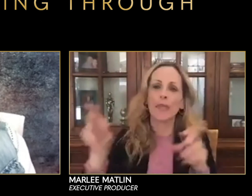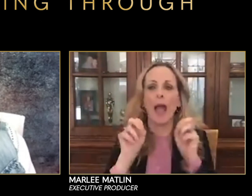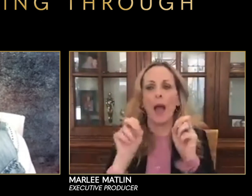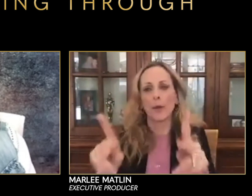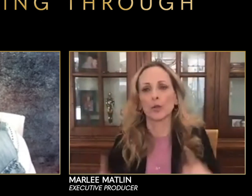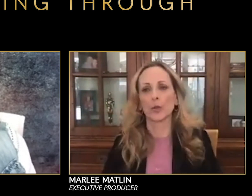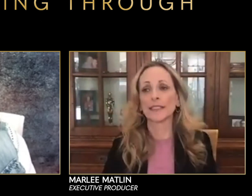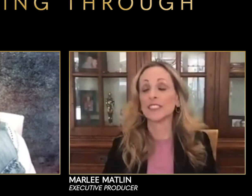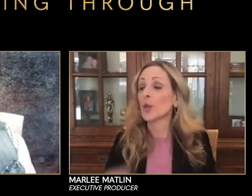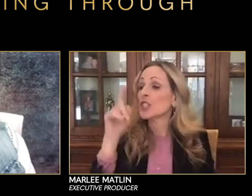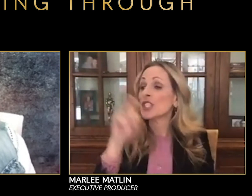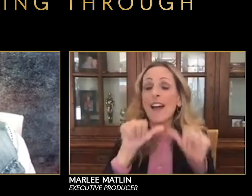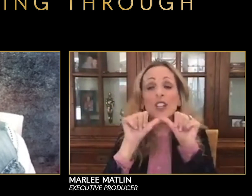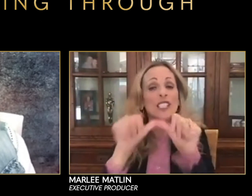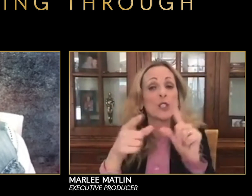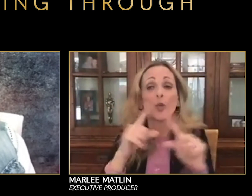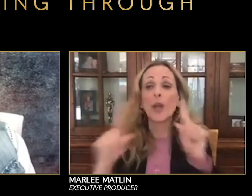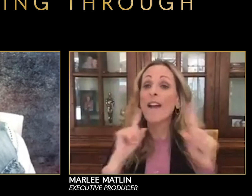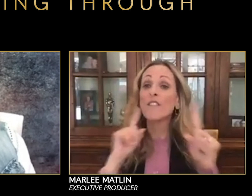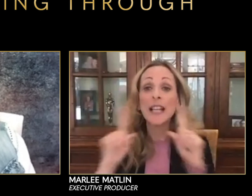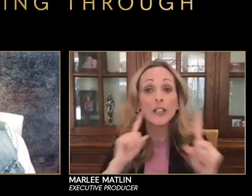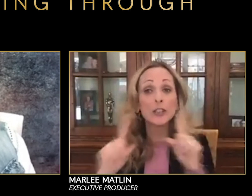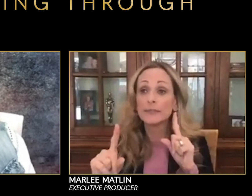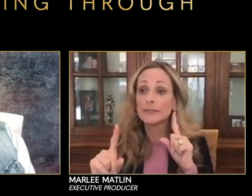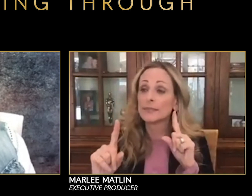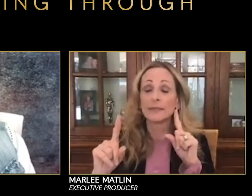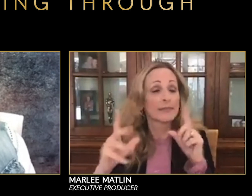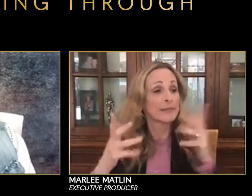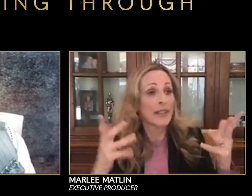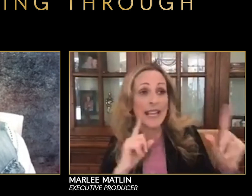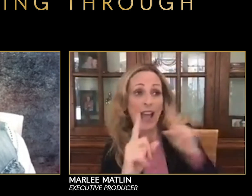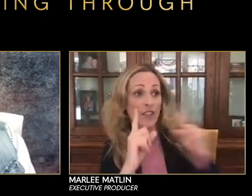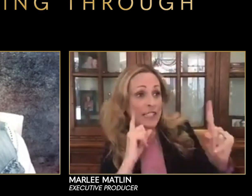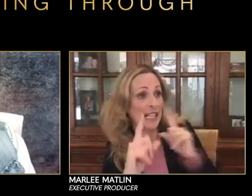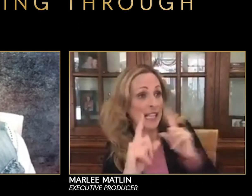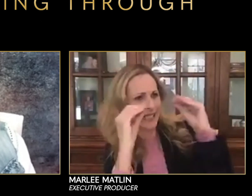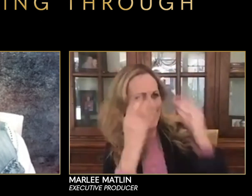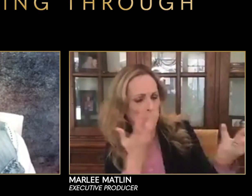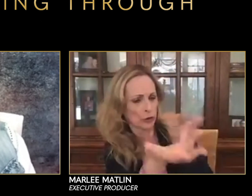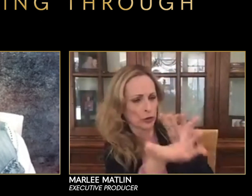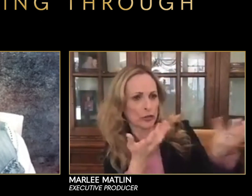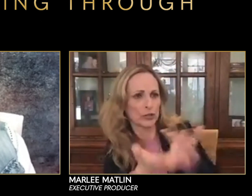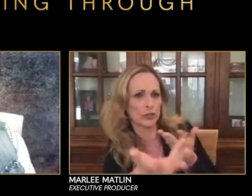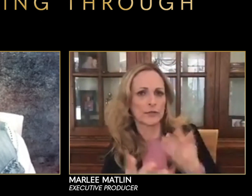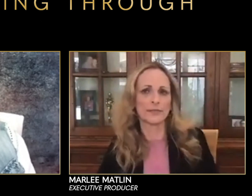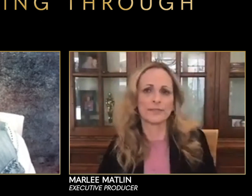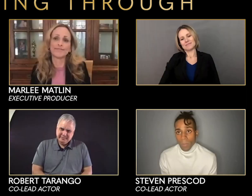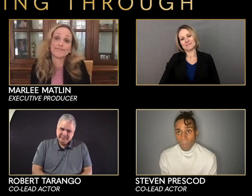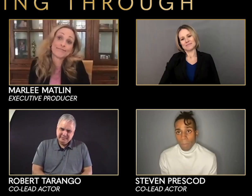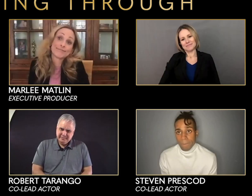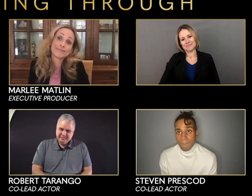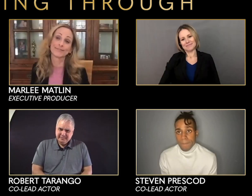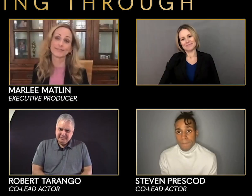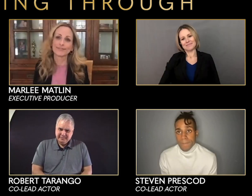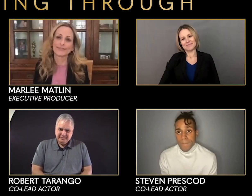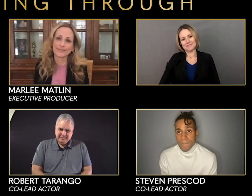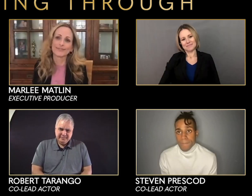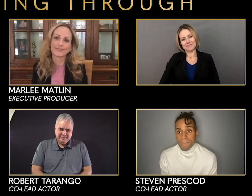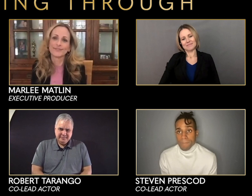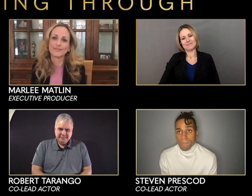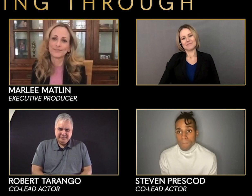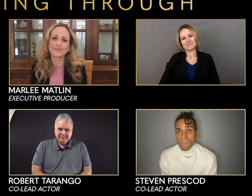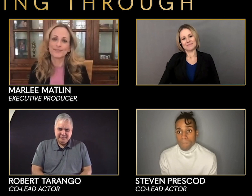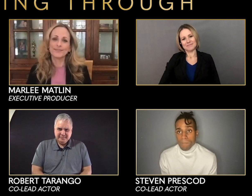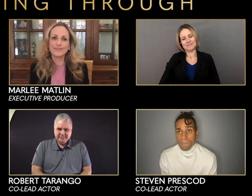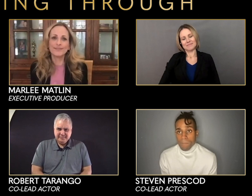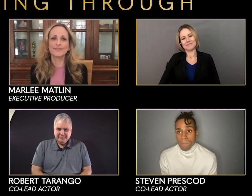writers, giving more opportunities. But we just have to keep on talking. We just have to engage, and that's all it